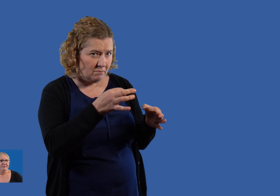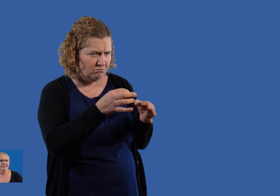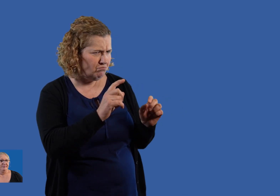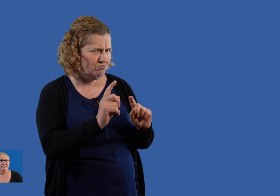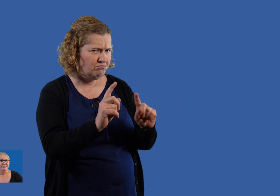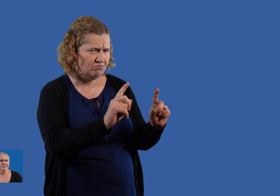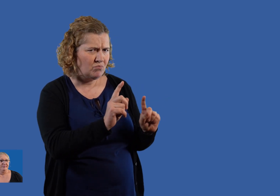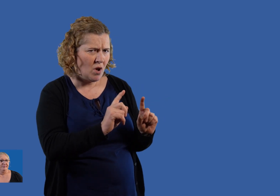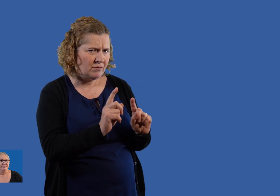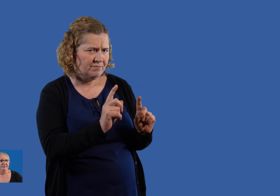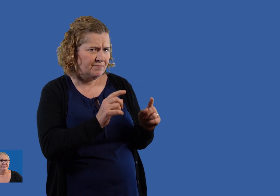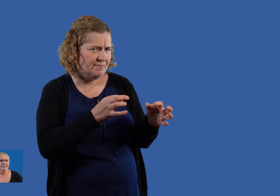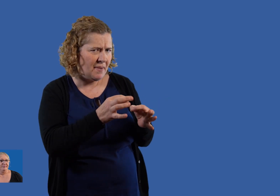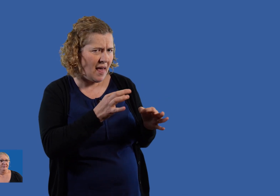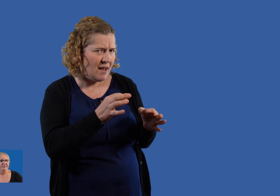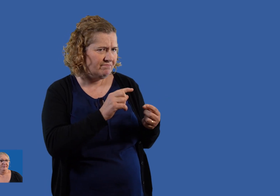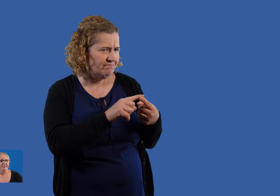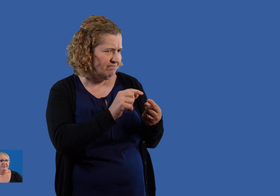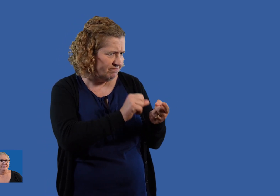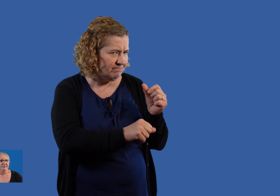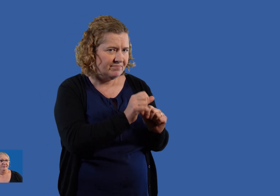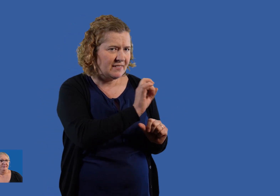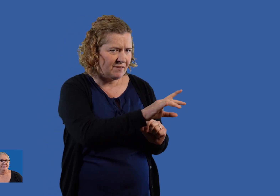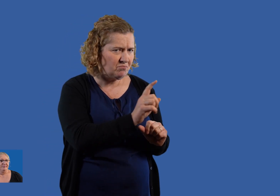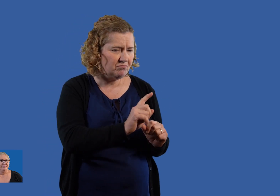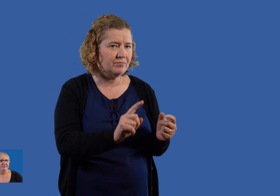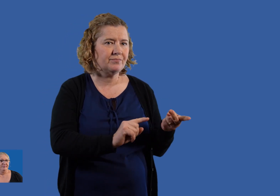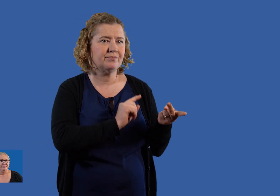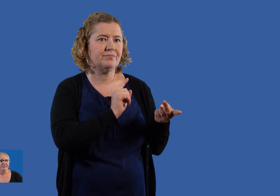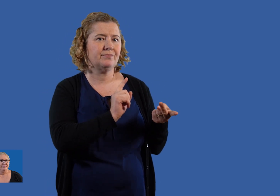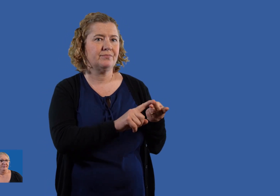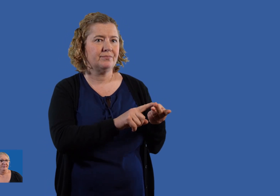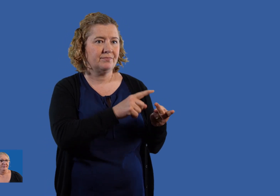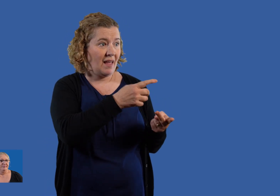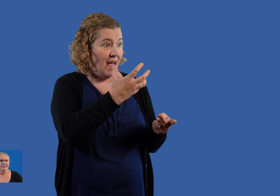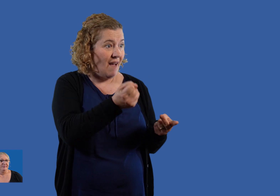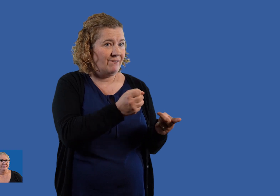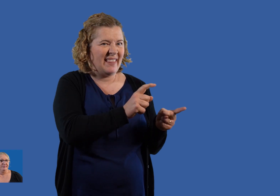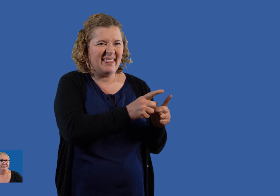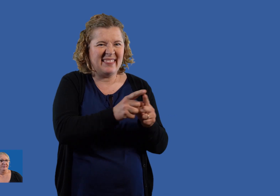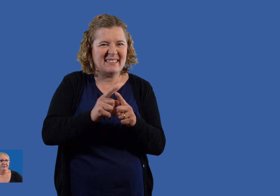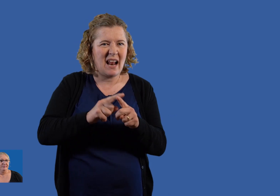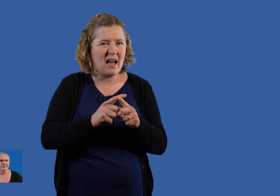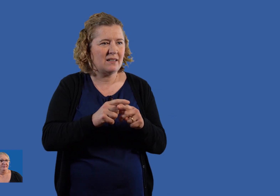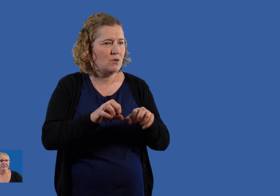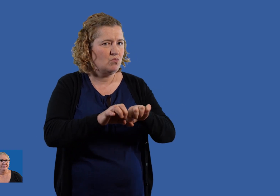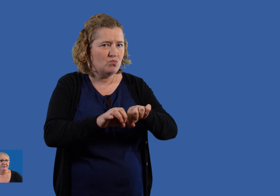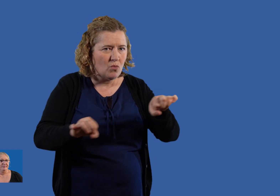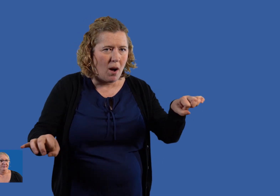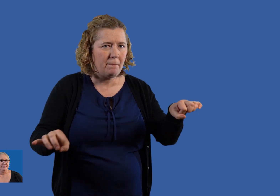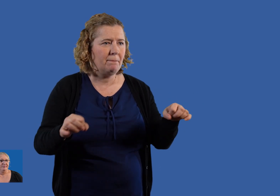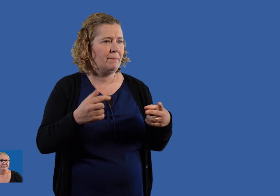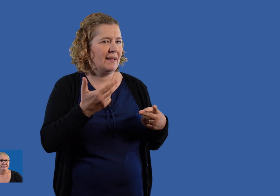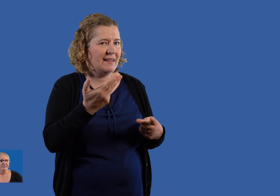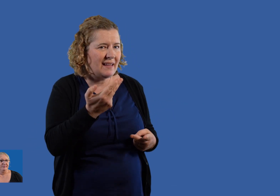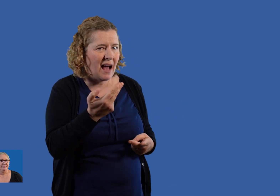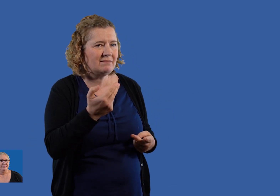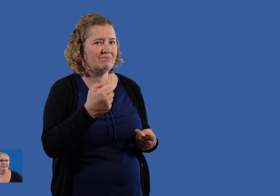to kill yourself? And if so, what are they? Do you have any access to any of these materials like ropes